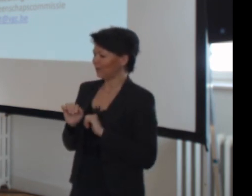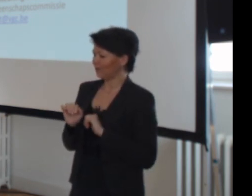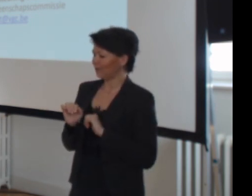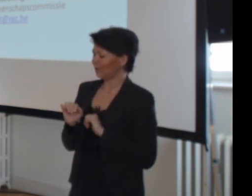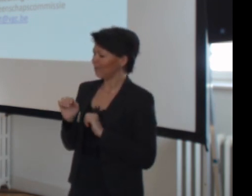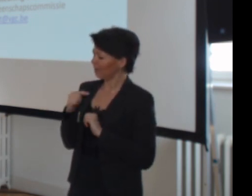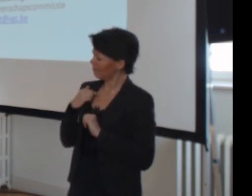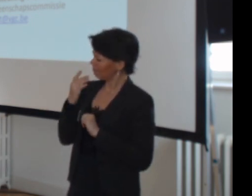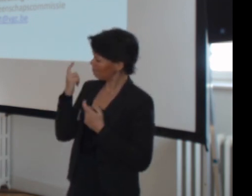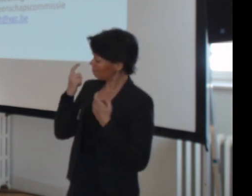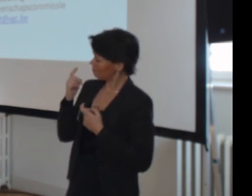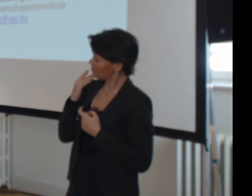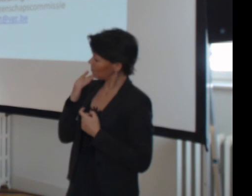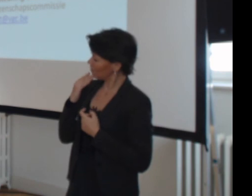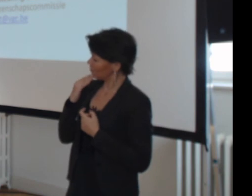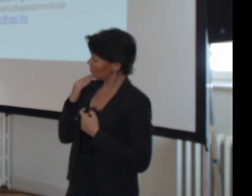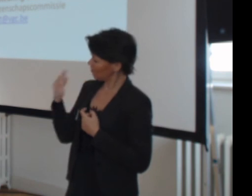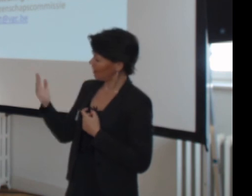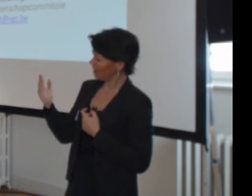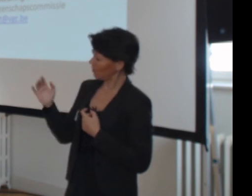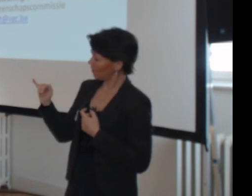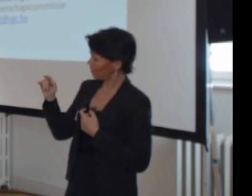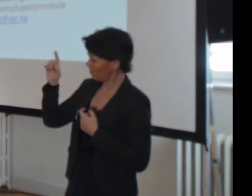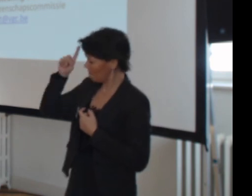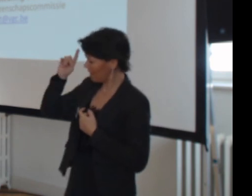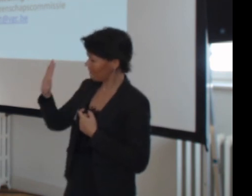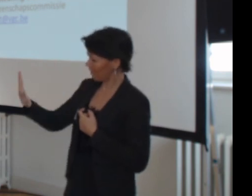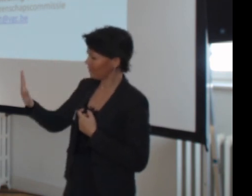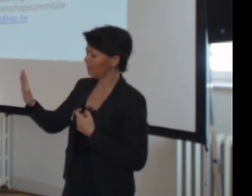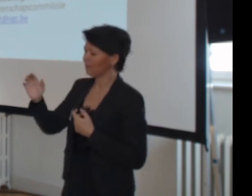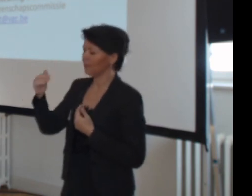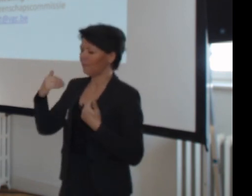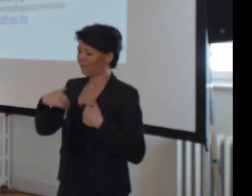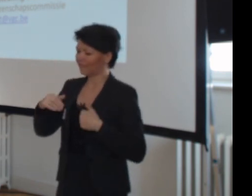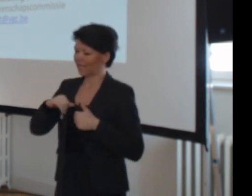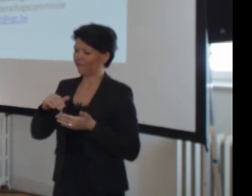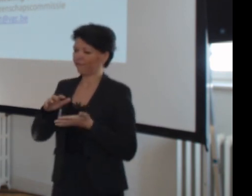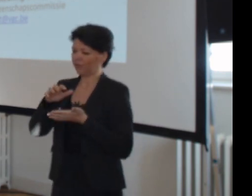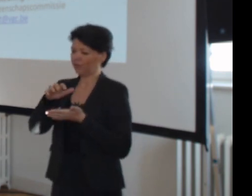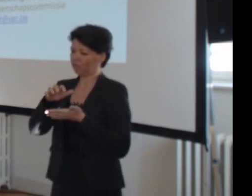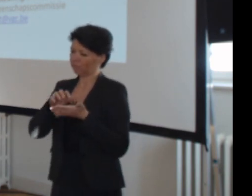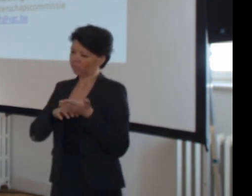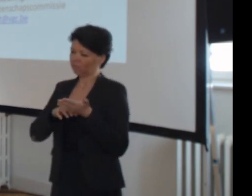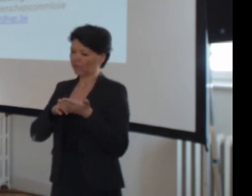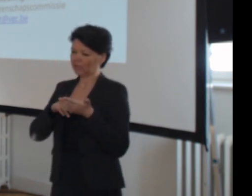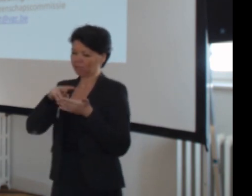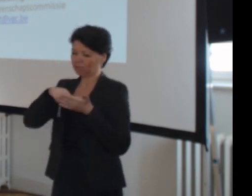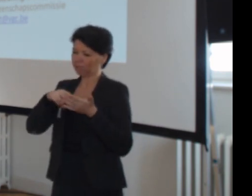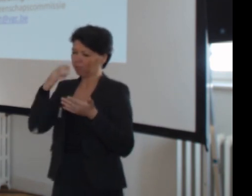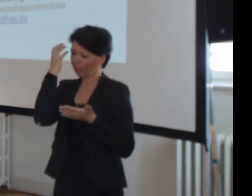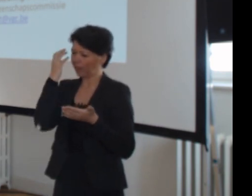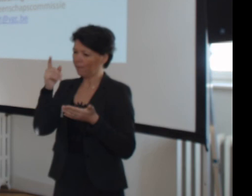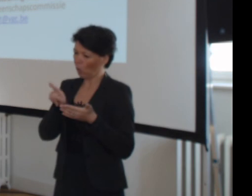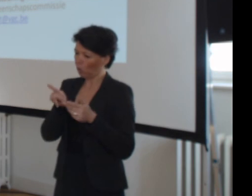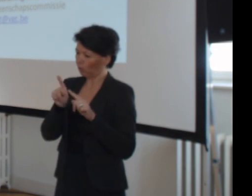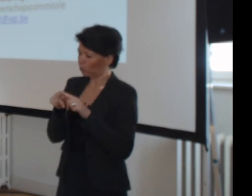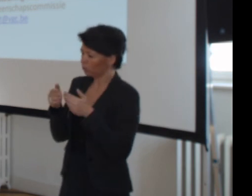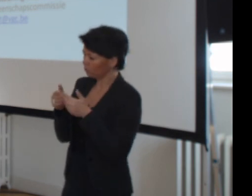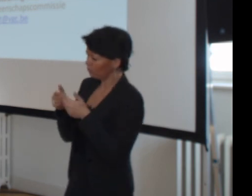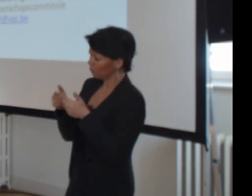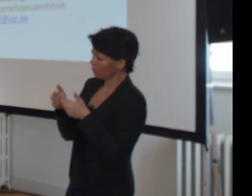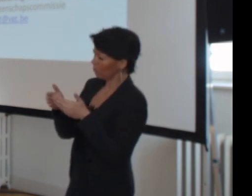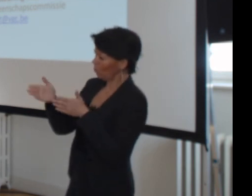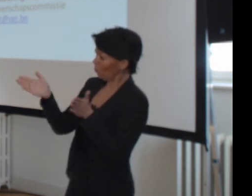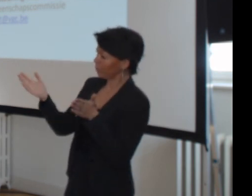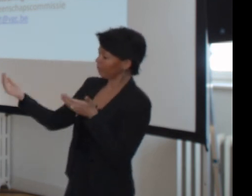Should libraries for persons with disabilities also open up to newcomers or